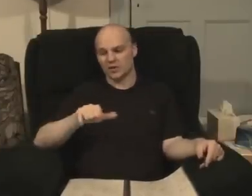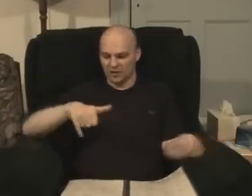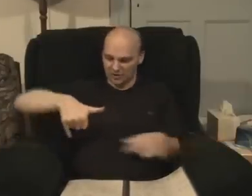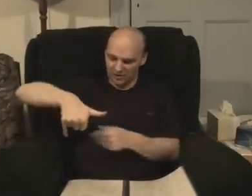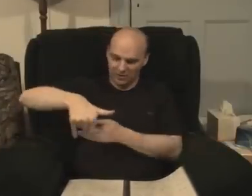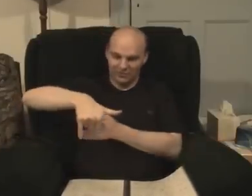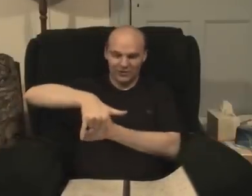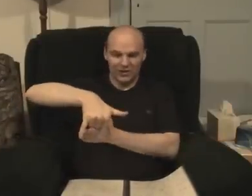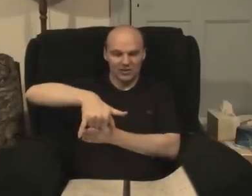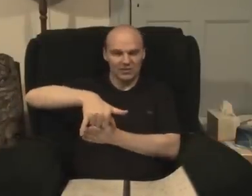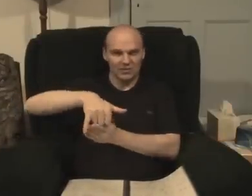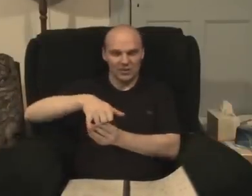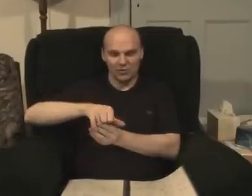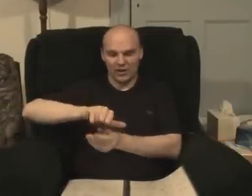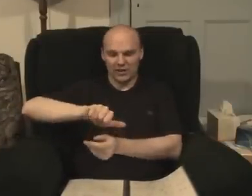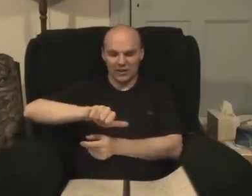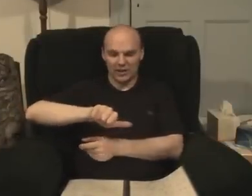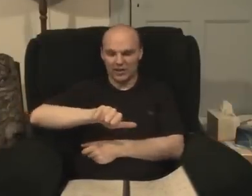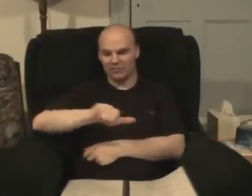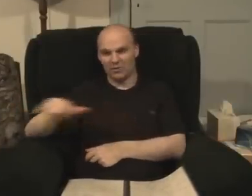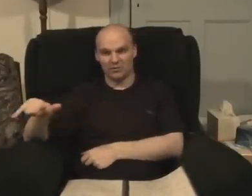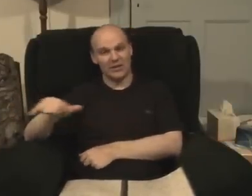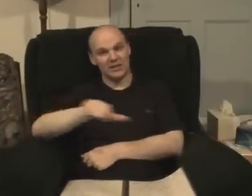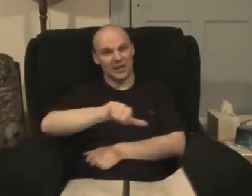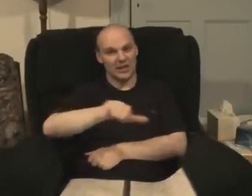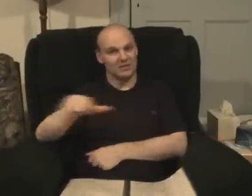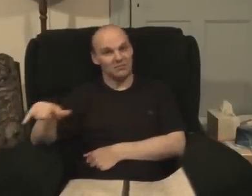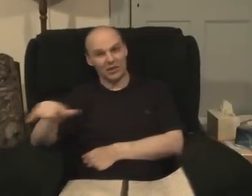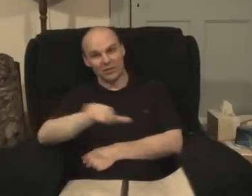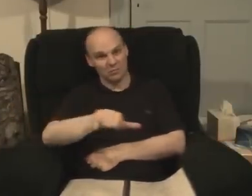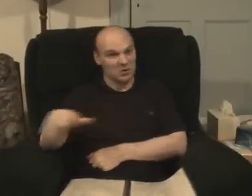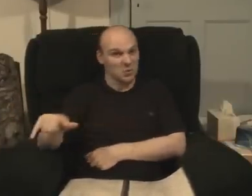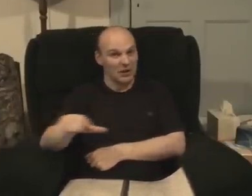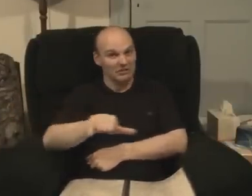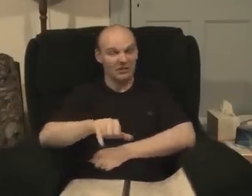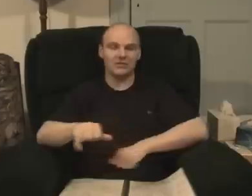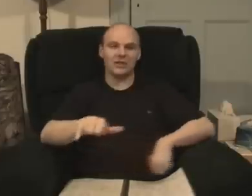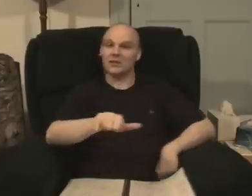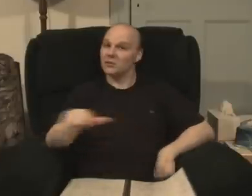So thumb and finger sort of separated, sort of indicating, which one effectively.